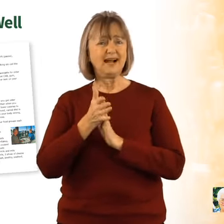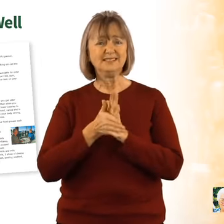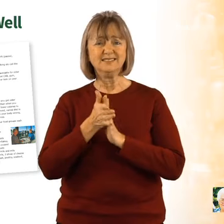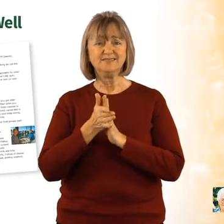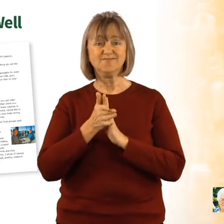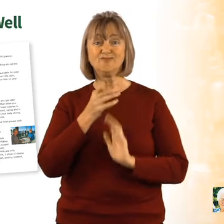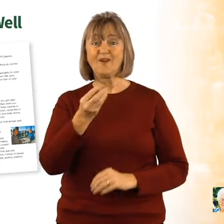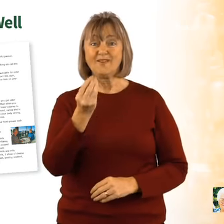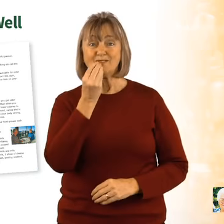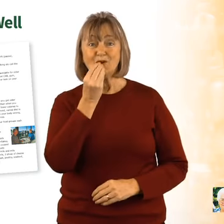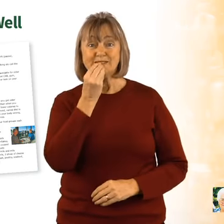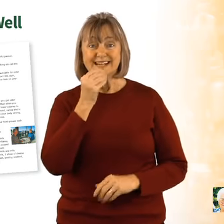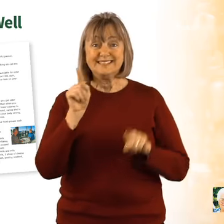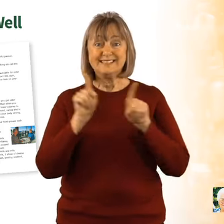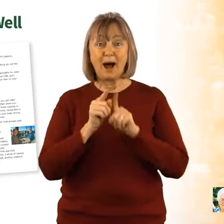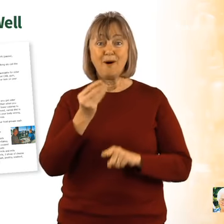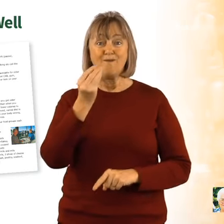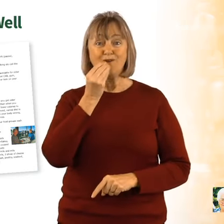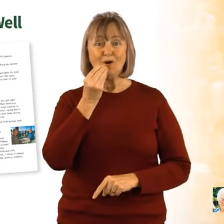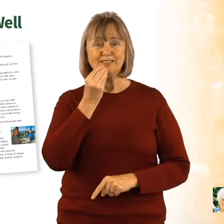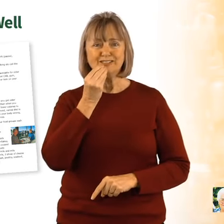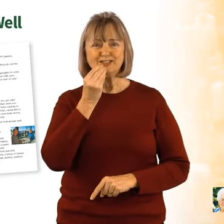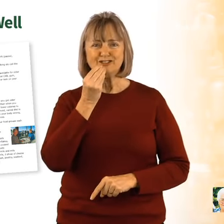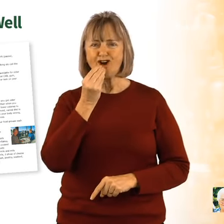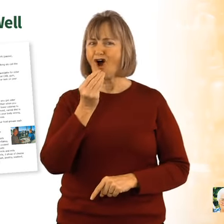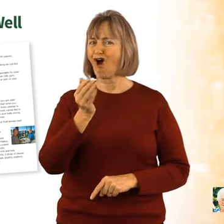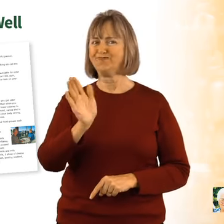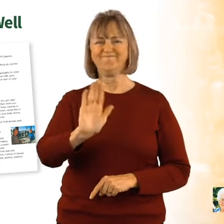You therefore need fewer calories to maintain the same weight.